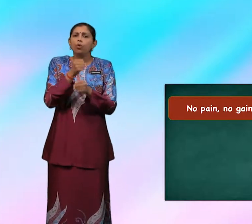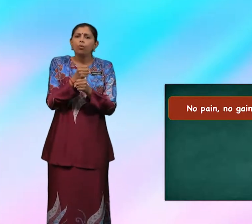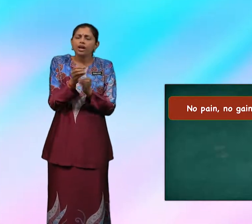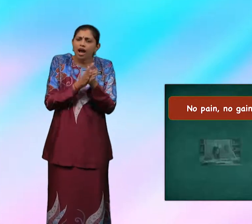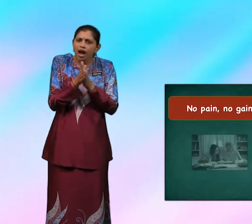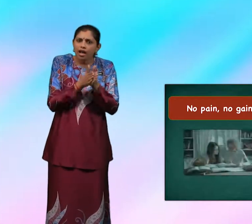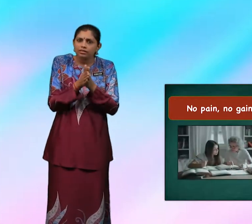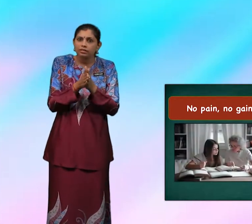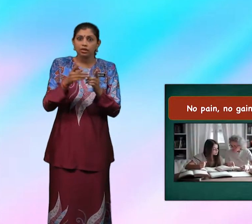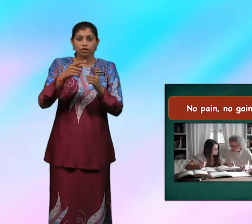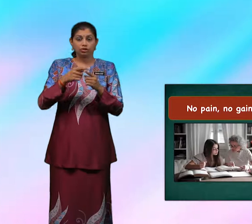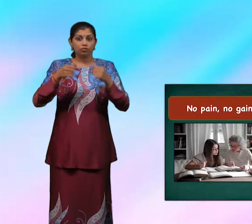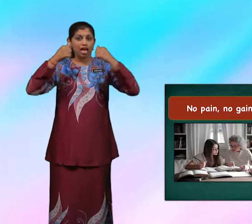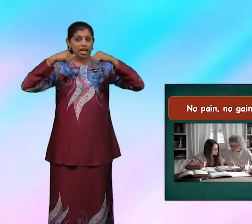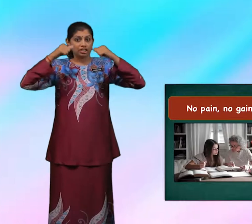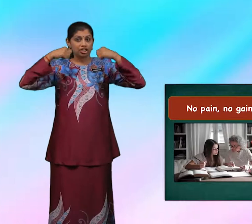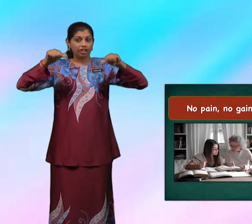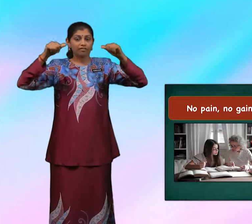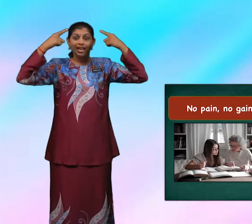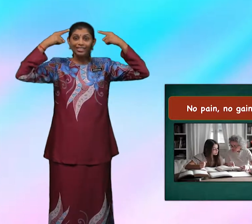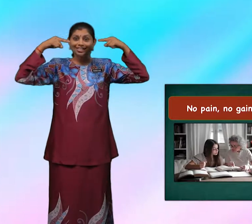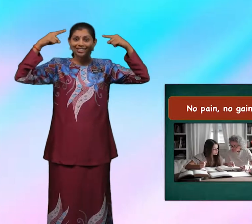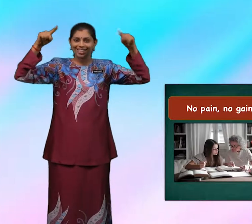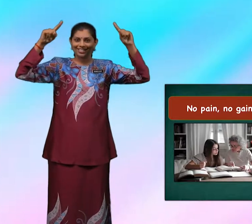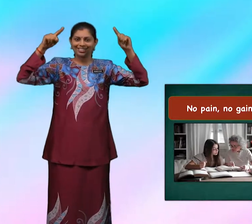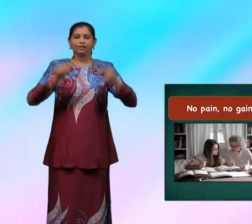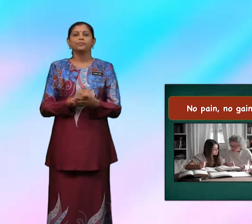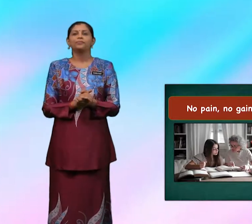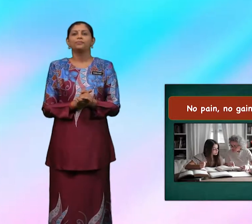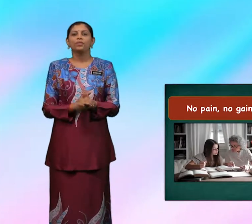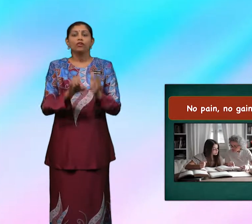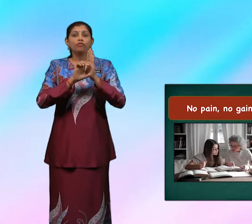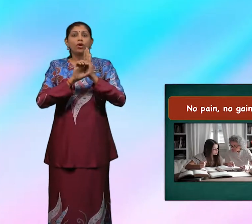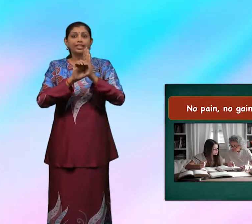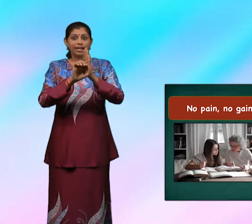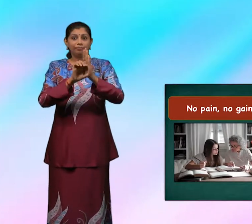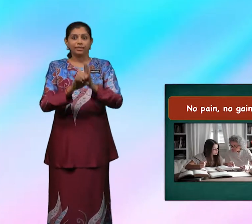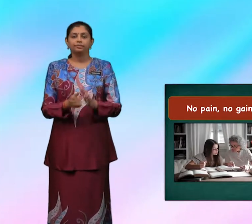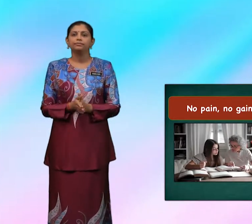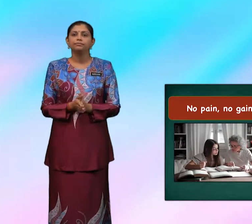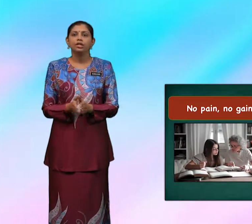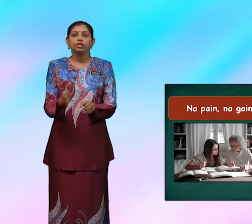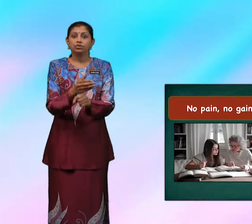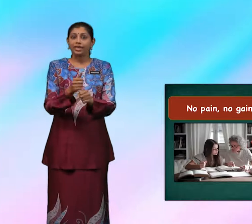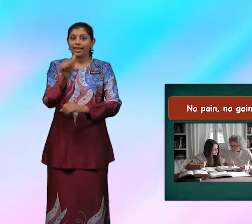work hard to achieve success. For example, to get an